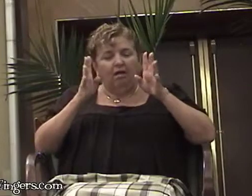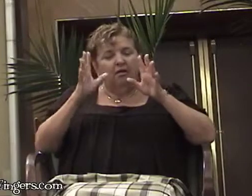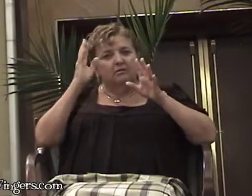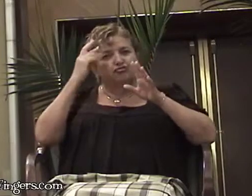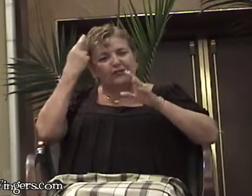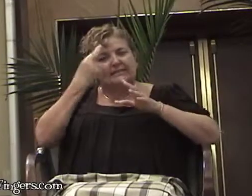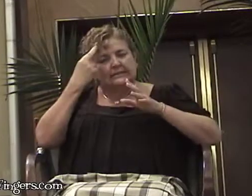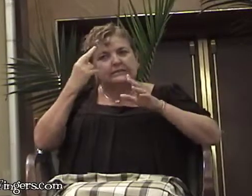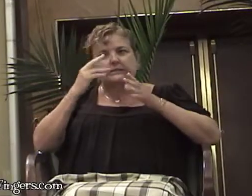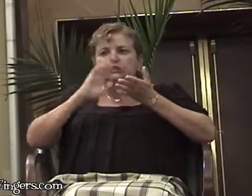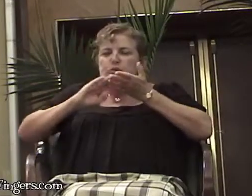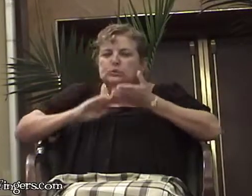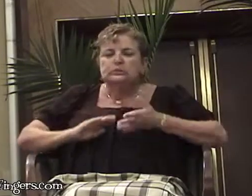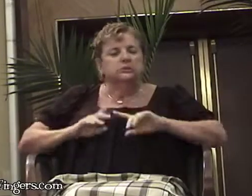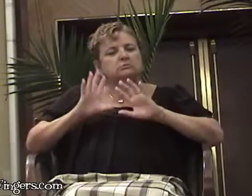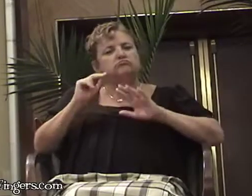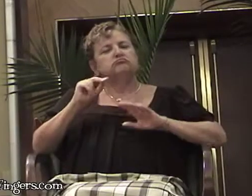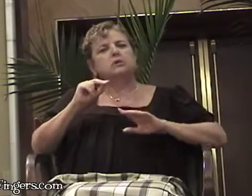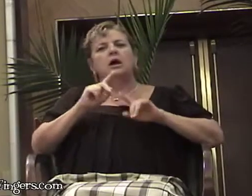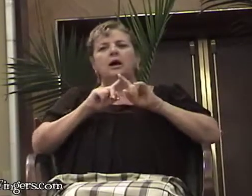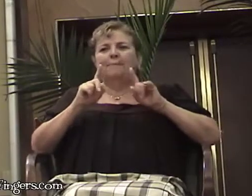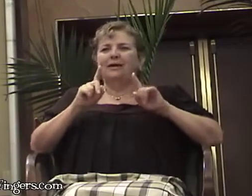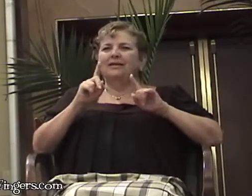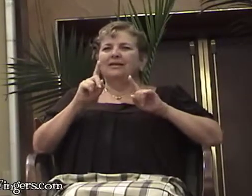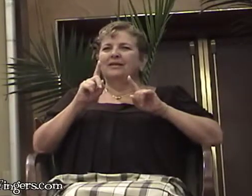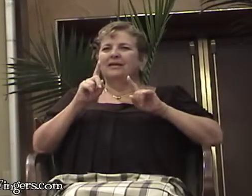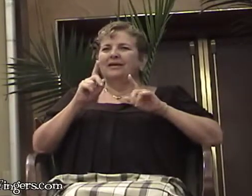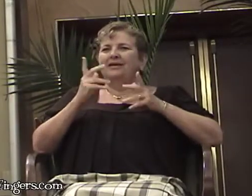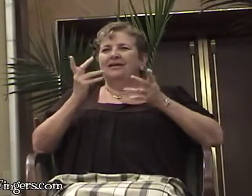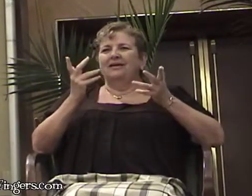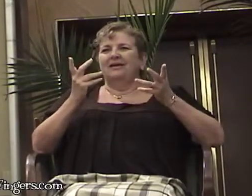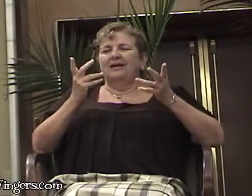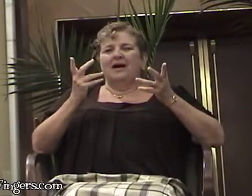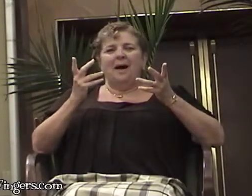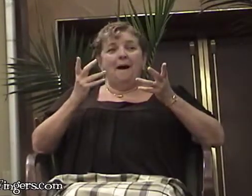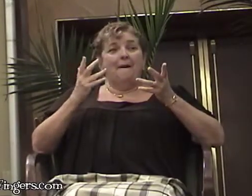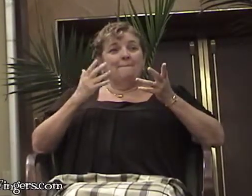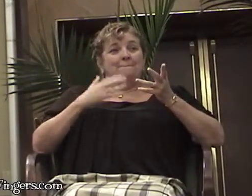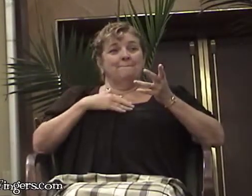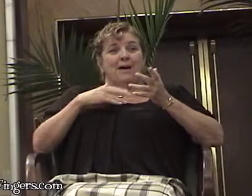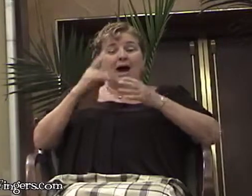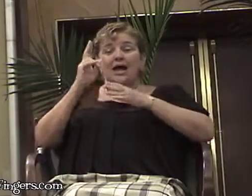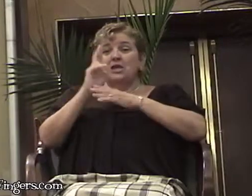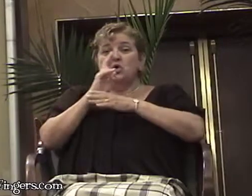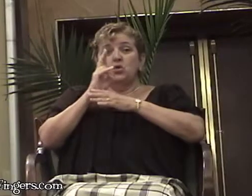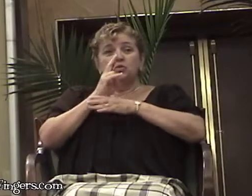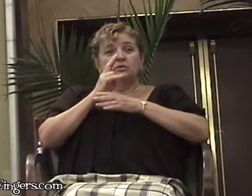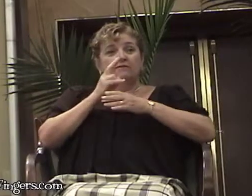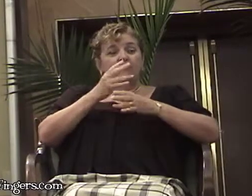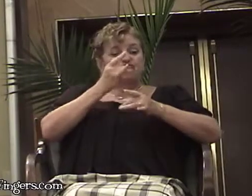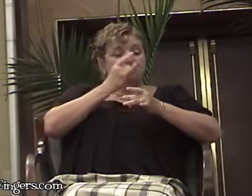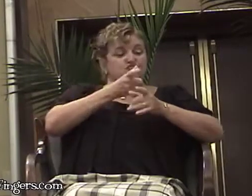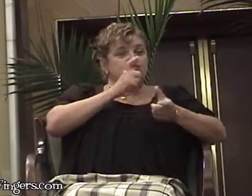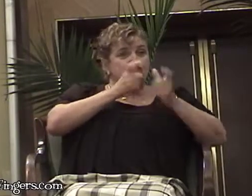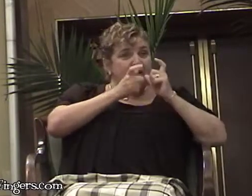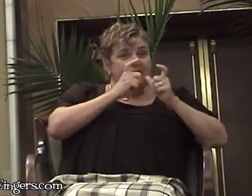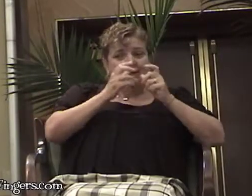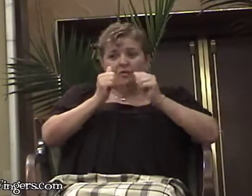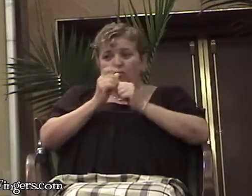substances. My drug history is very short. It only lasted 17 months. It caused me and a lot of guys I work with a lot of problems. And out of the